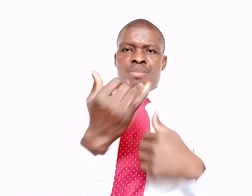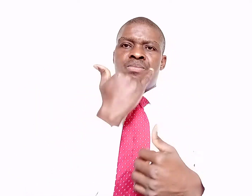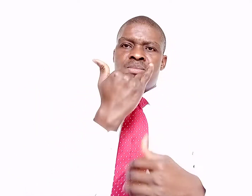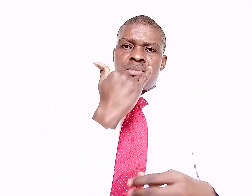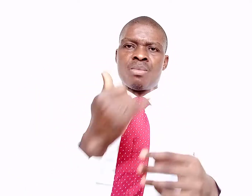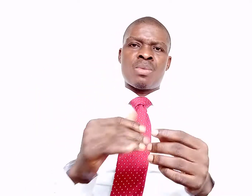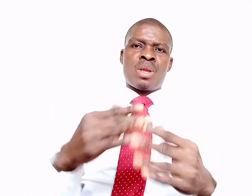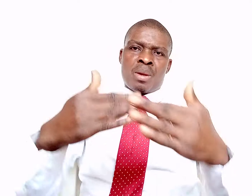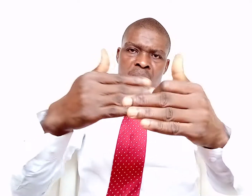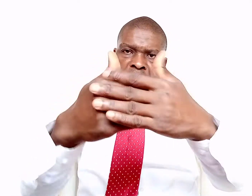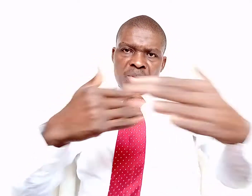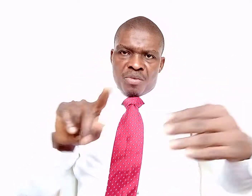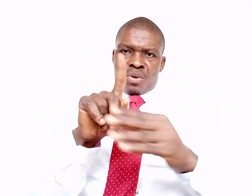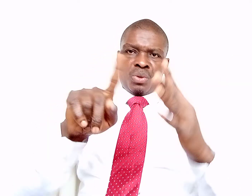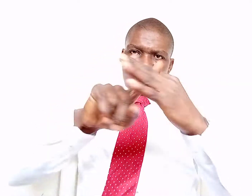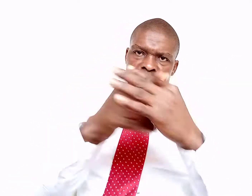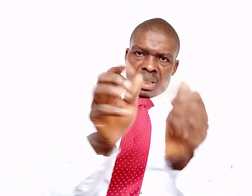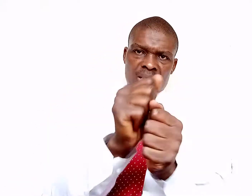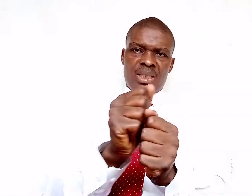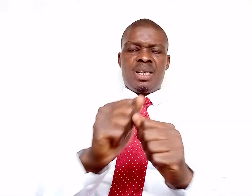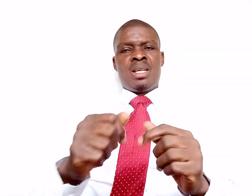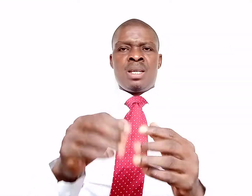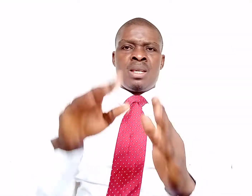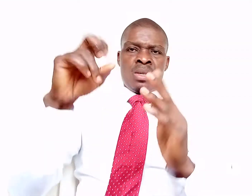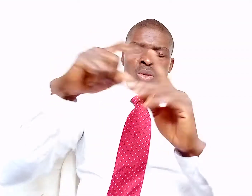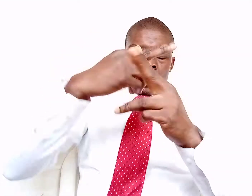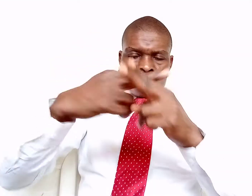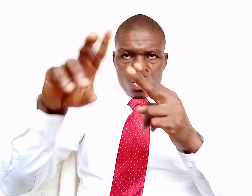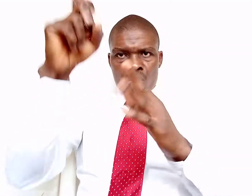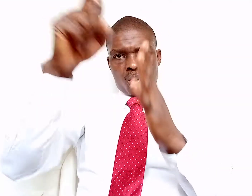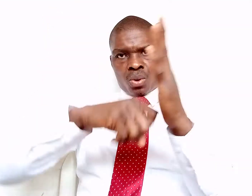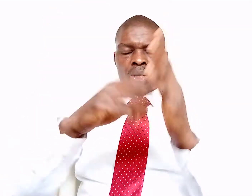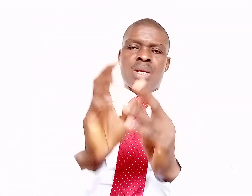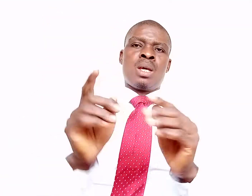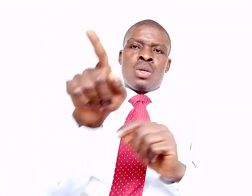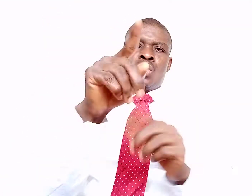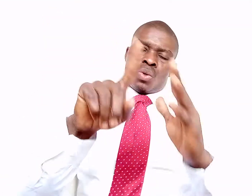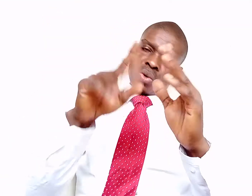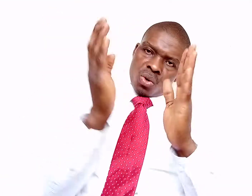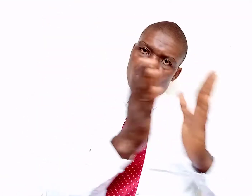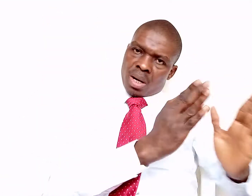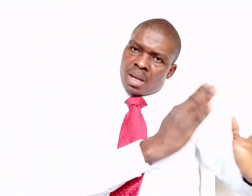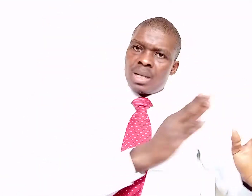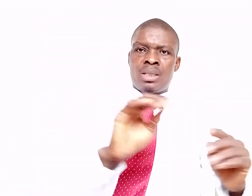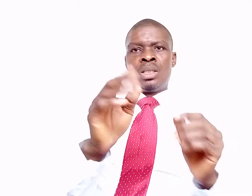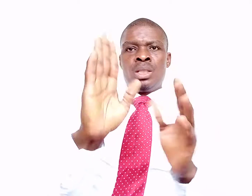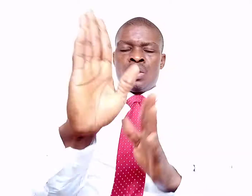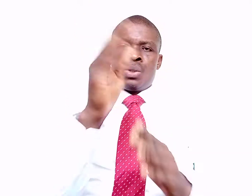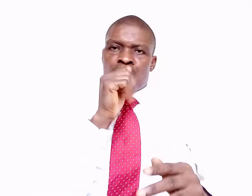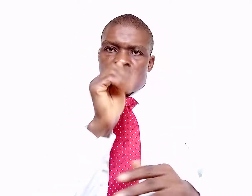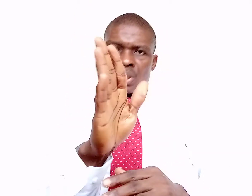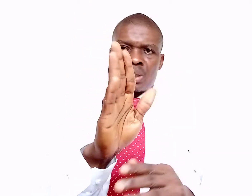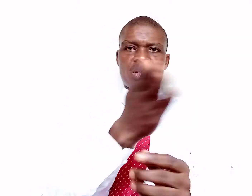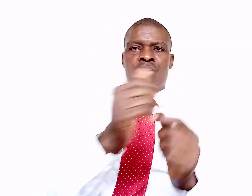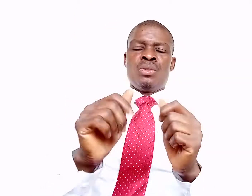Before beginning the essay, organize your thoughts and plot a rough draft. This way, you can ensure the story will flow and not be